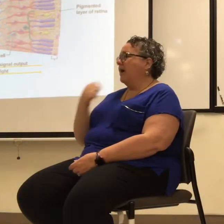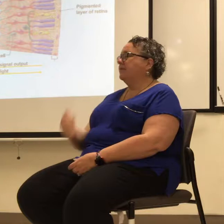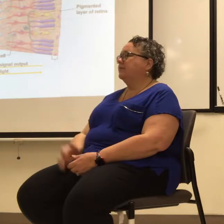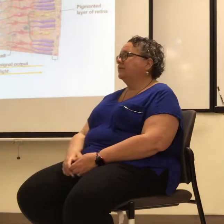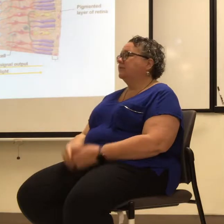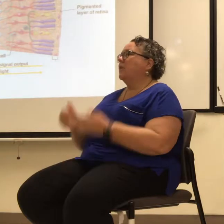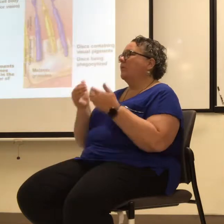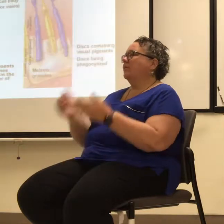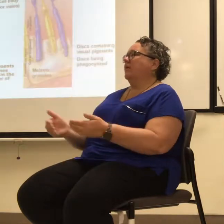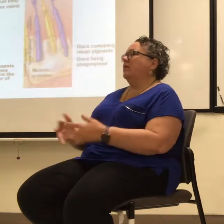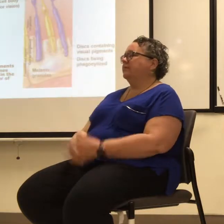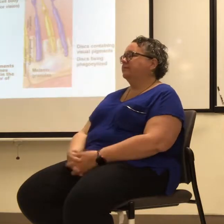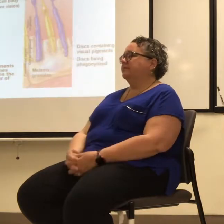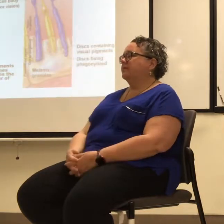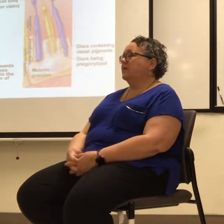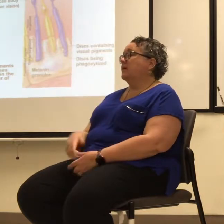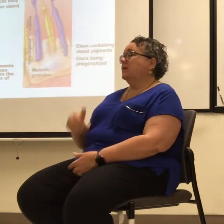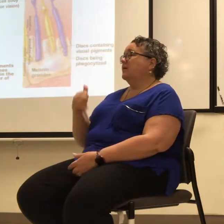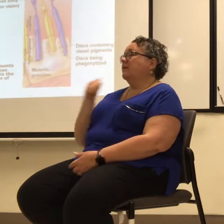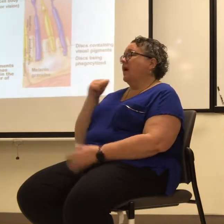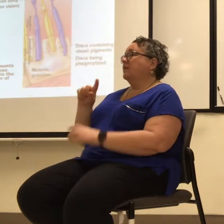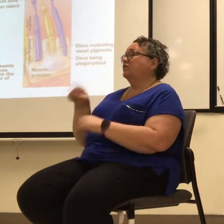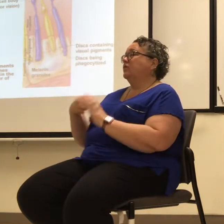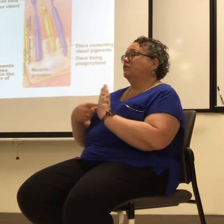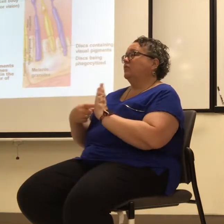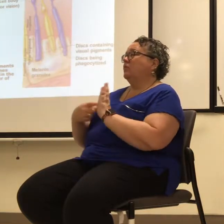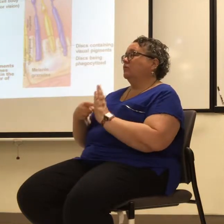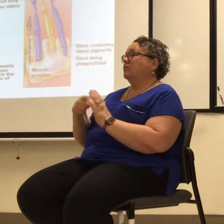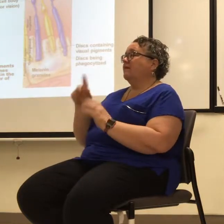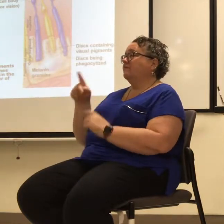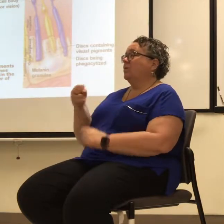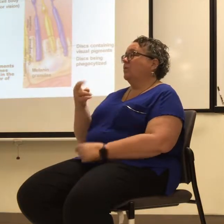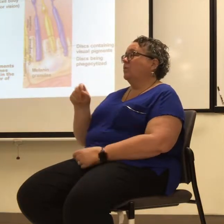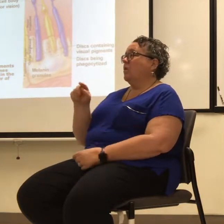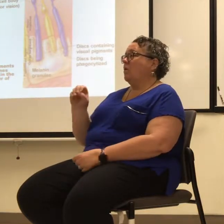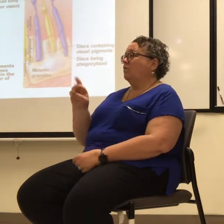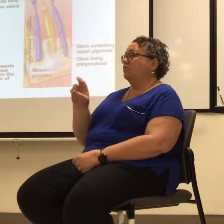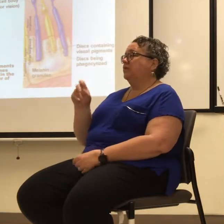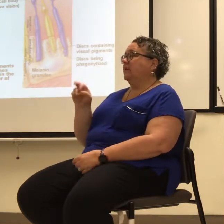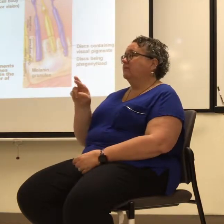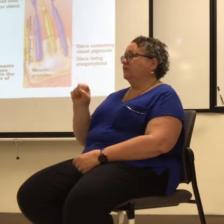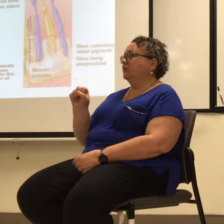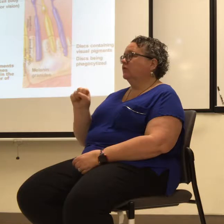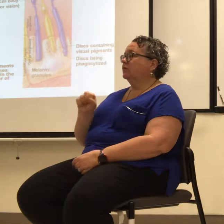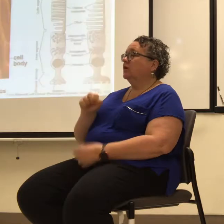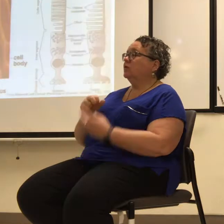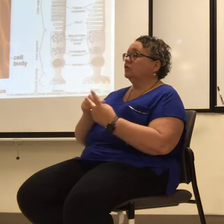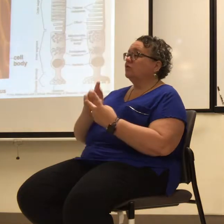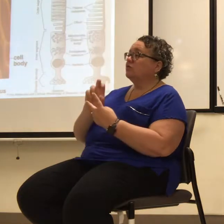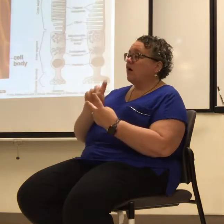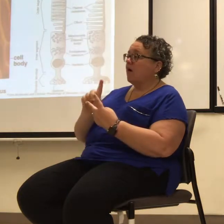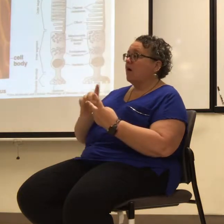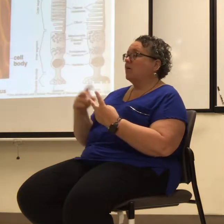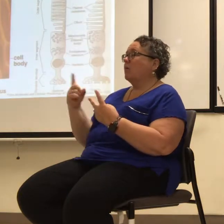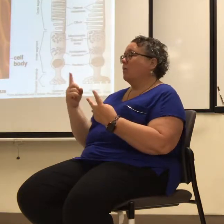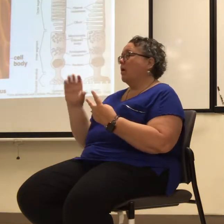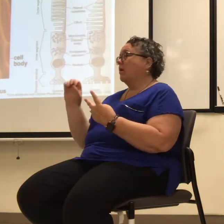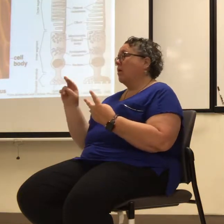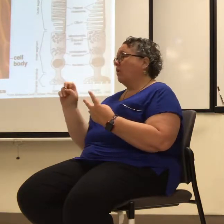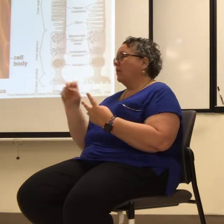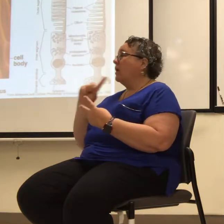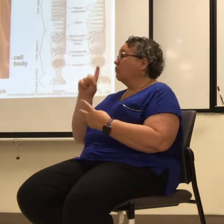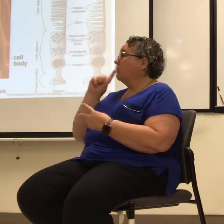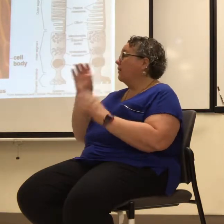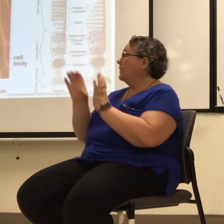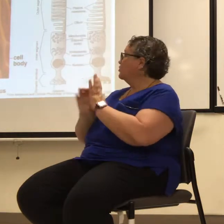Okay, moving on. This just shows photoreceptors, 2 rods and a cone, basically. And here's a real picture.